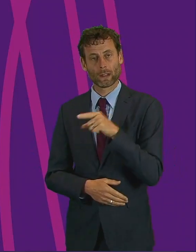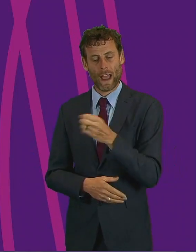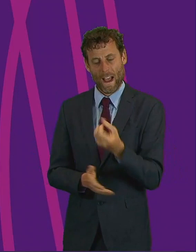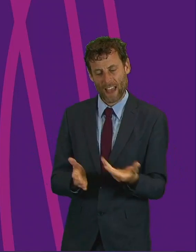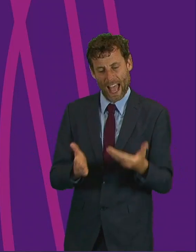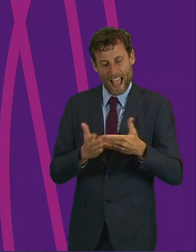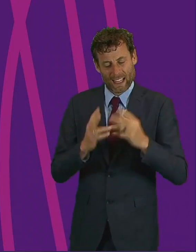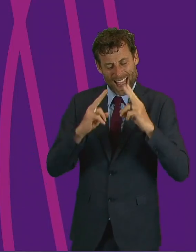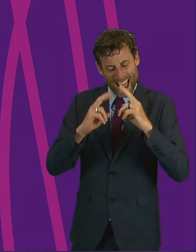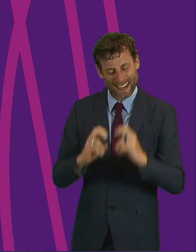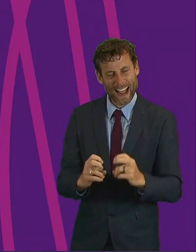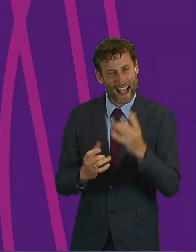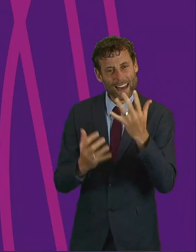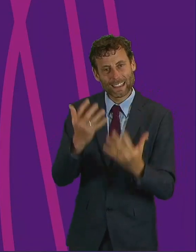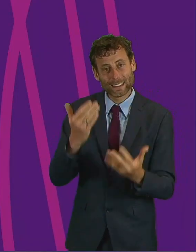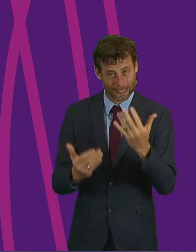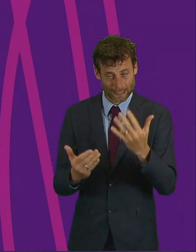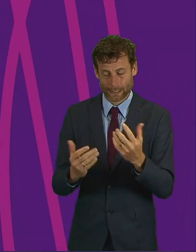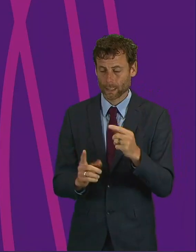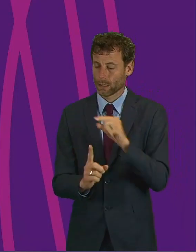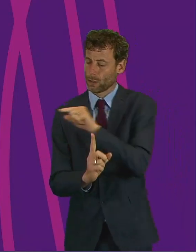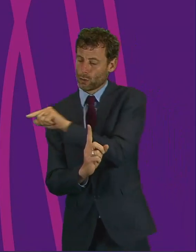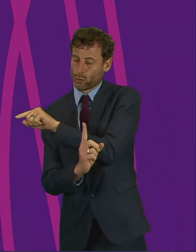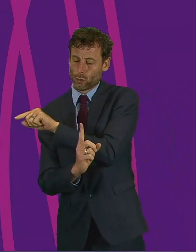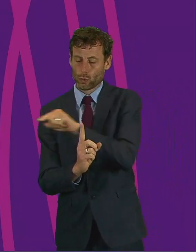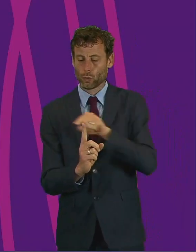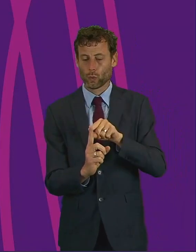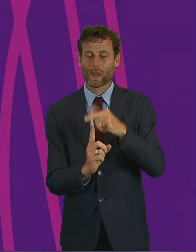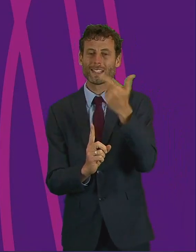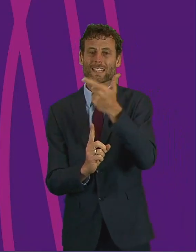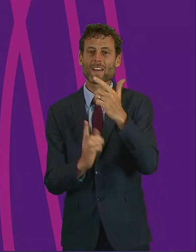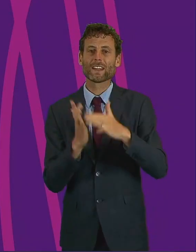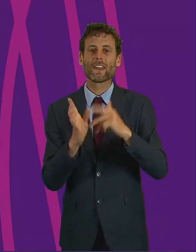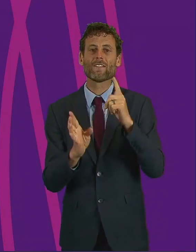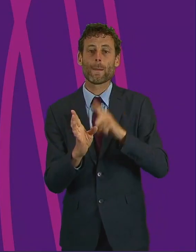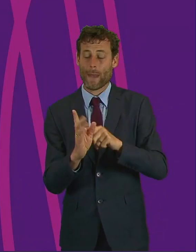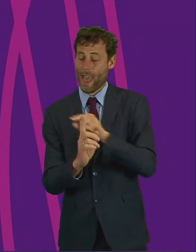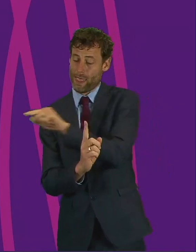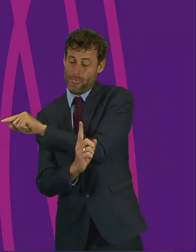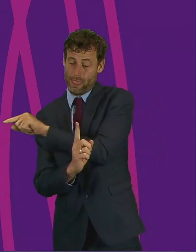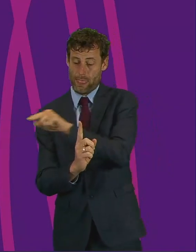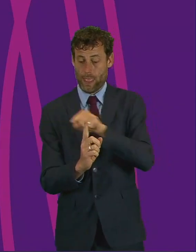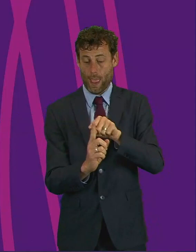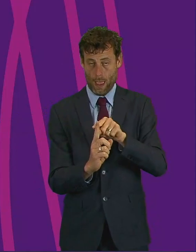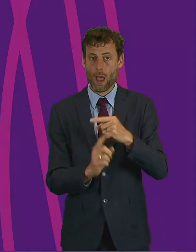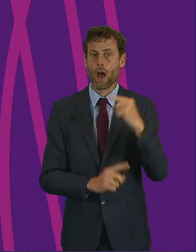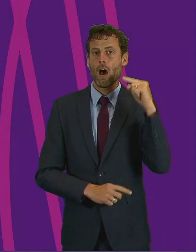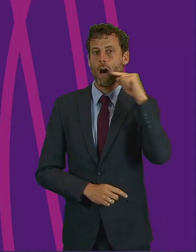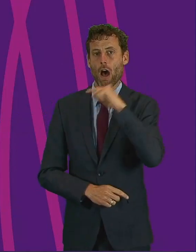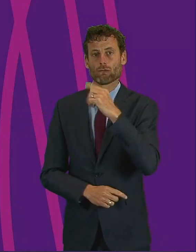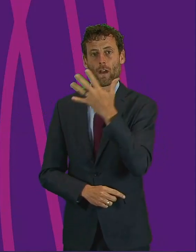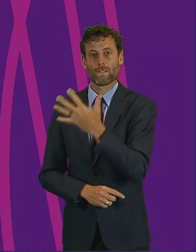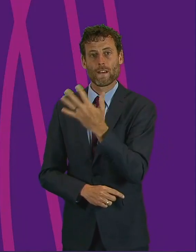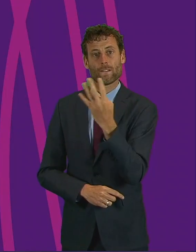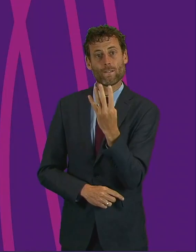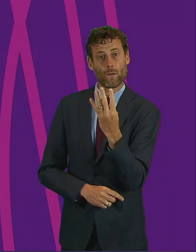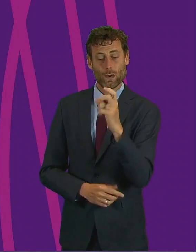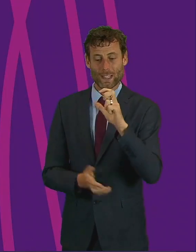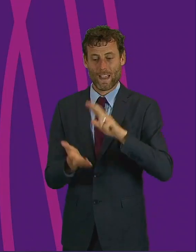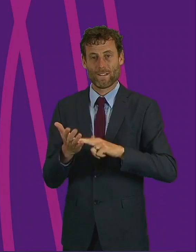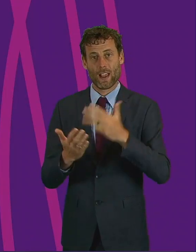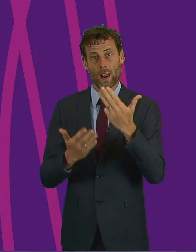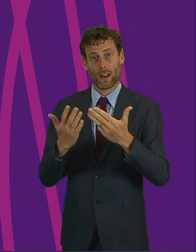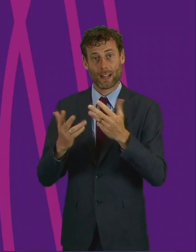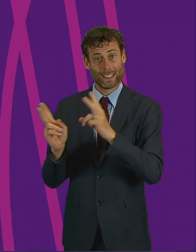today covering the period up until the 17th of May, and it shows that up to that point, 154 of the COVID deaths reported